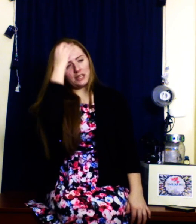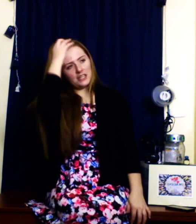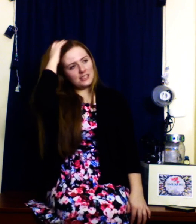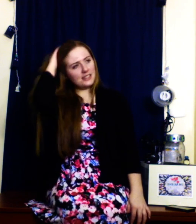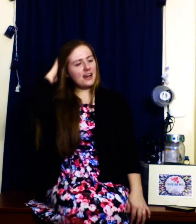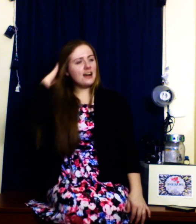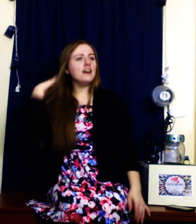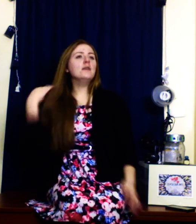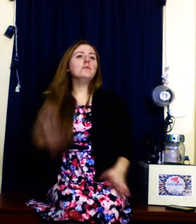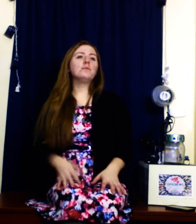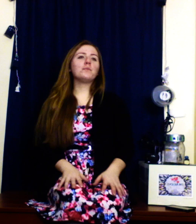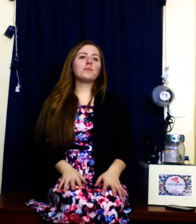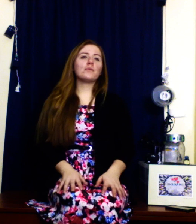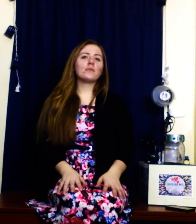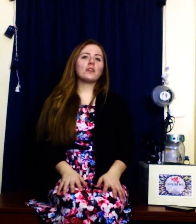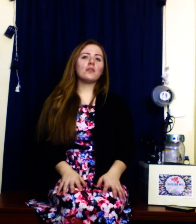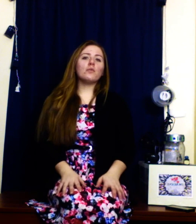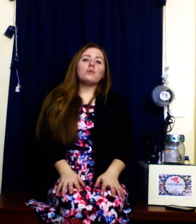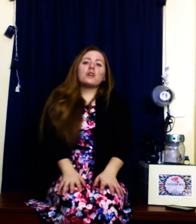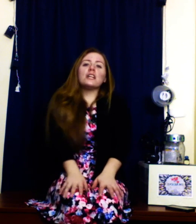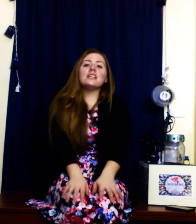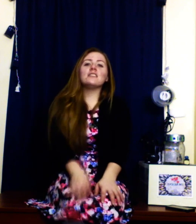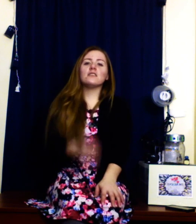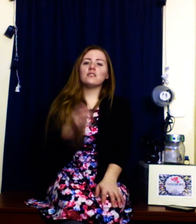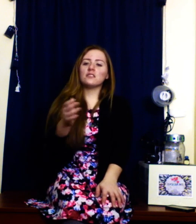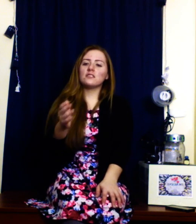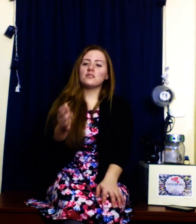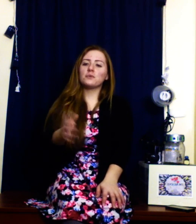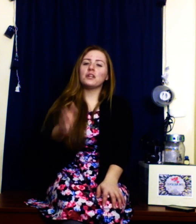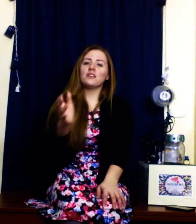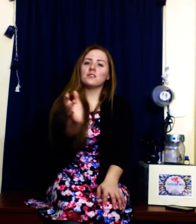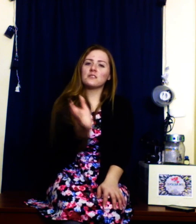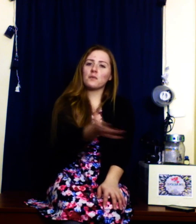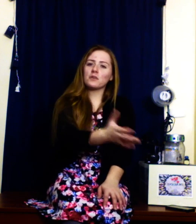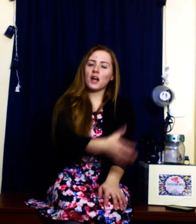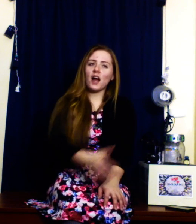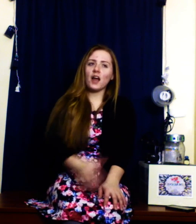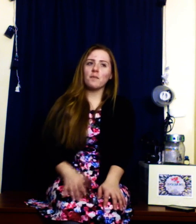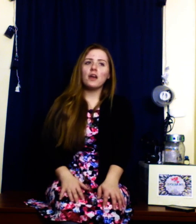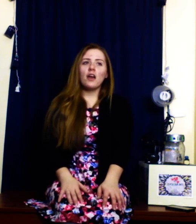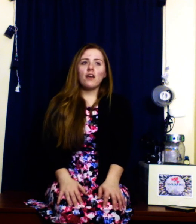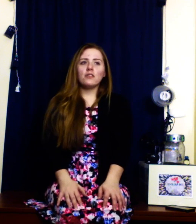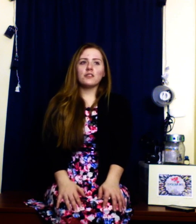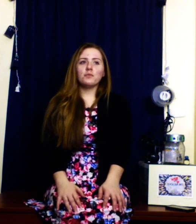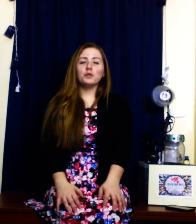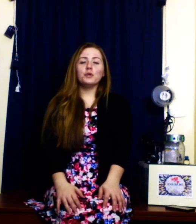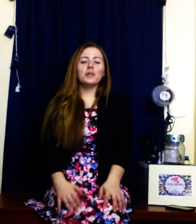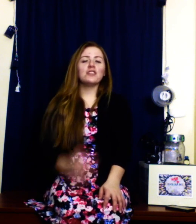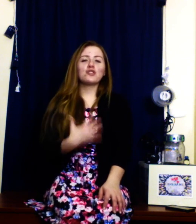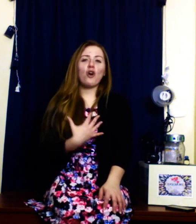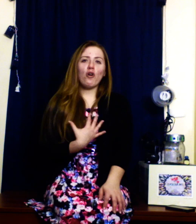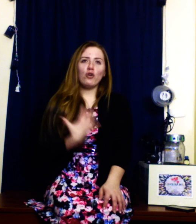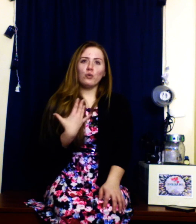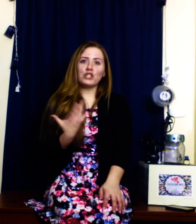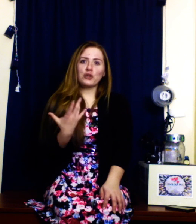because when we're in the spring and the summertime, this blue wind, this cold winter